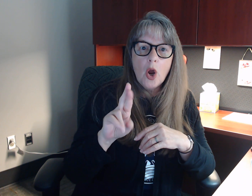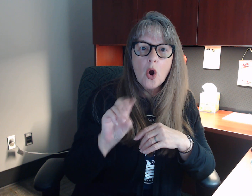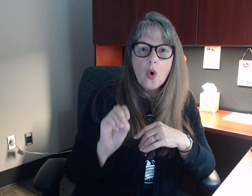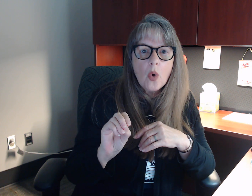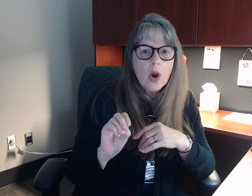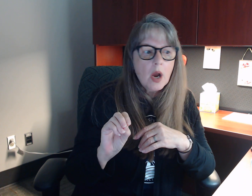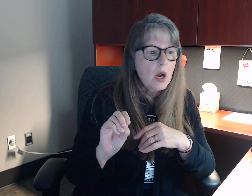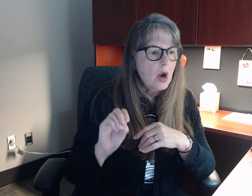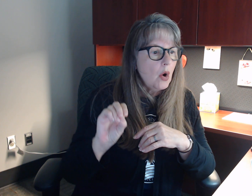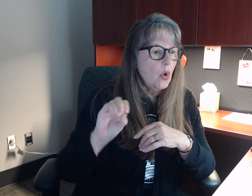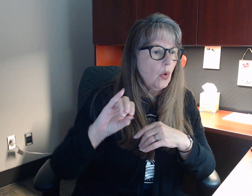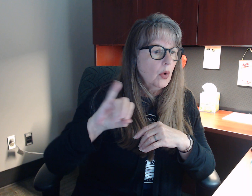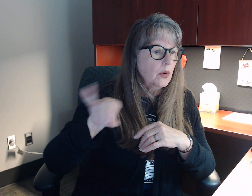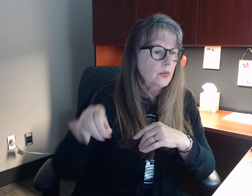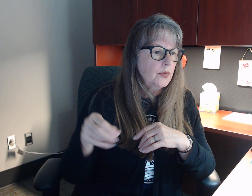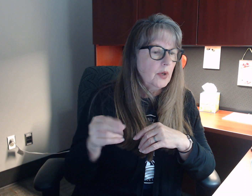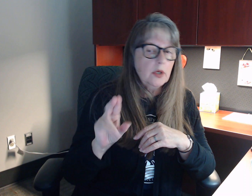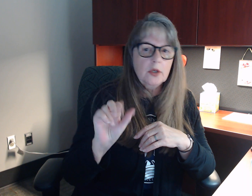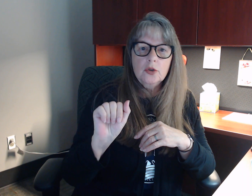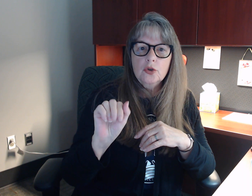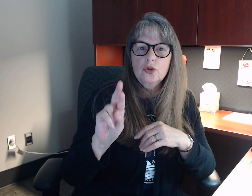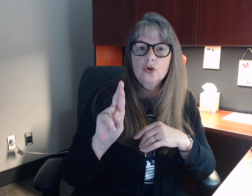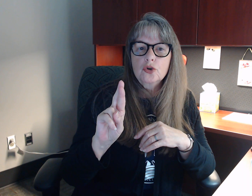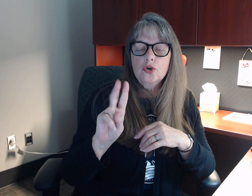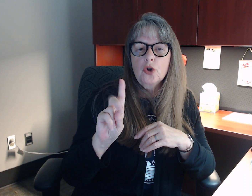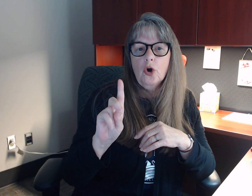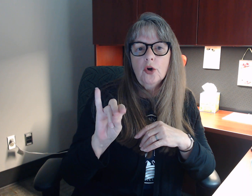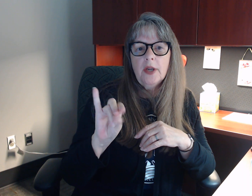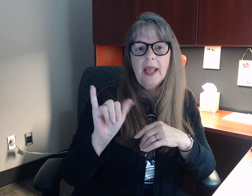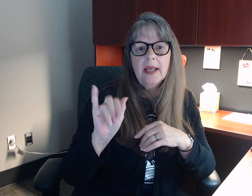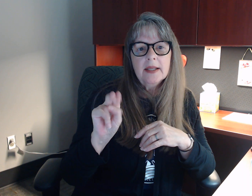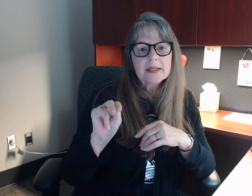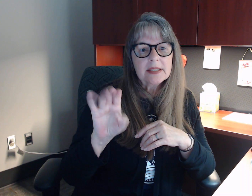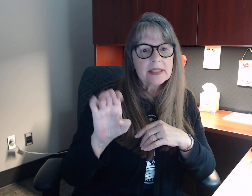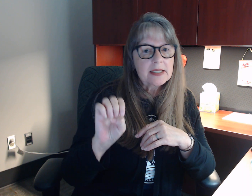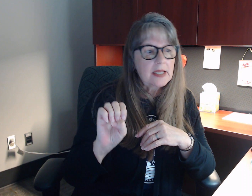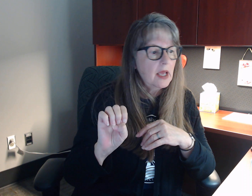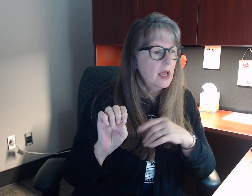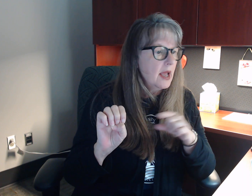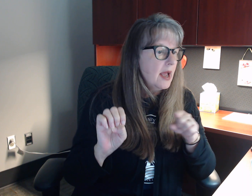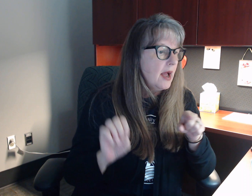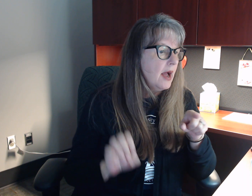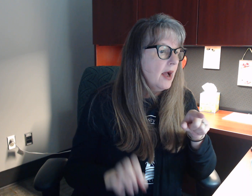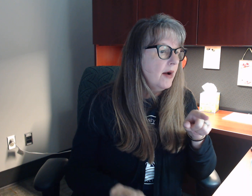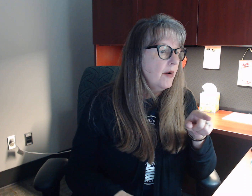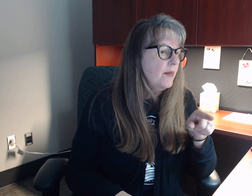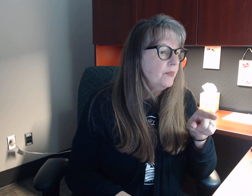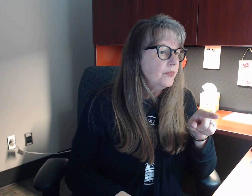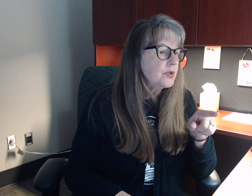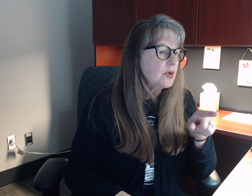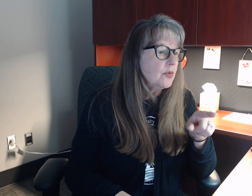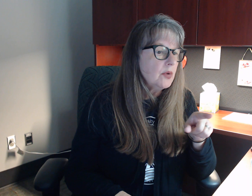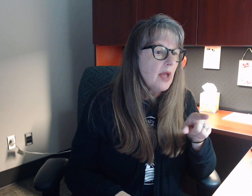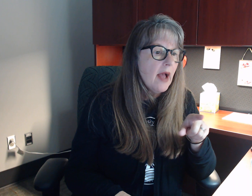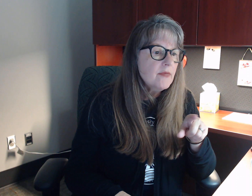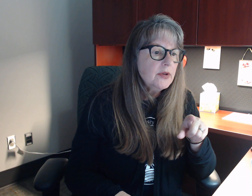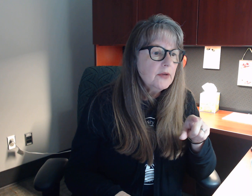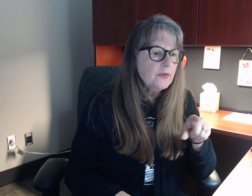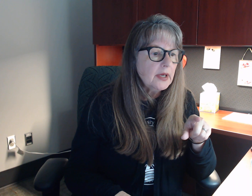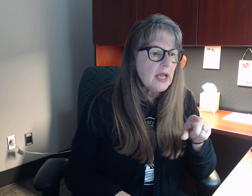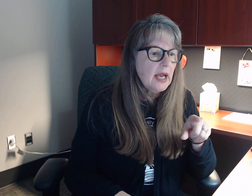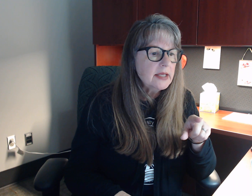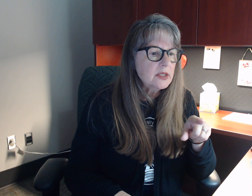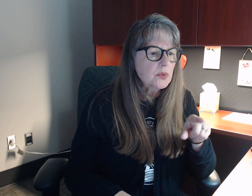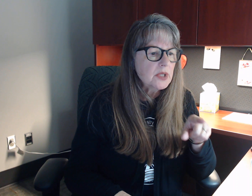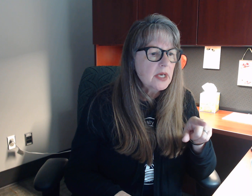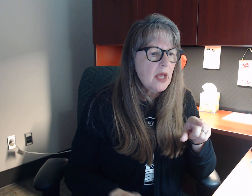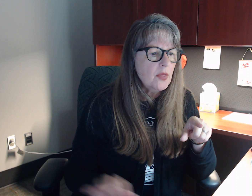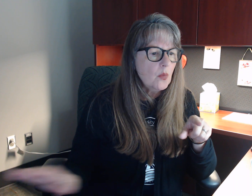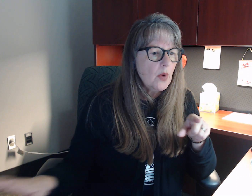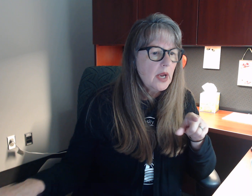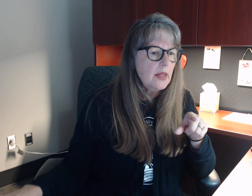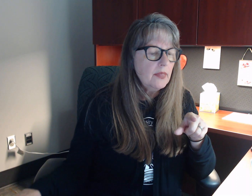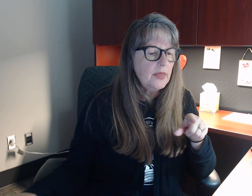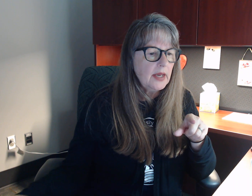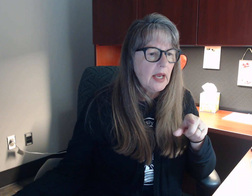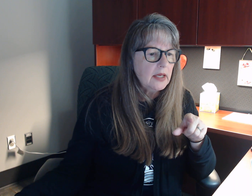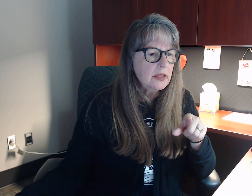Mounjaro or the Jardance. So they'll have the different kinds. There was another one that I